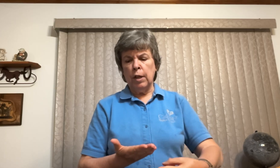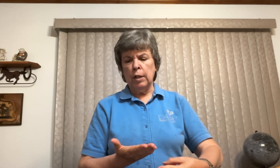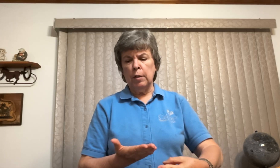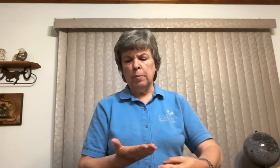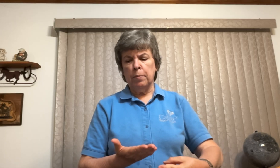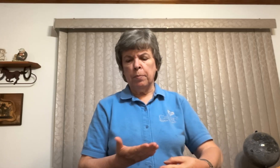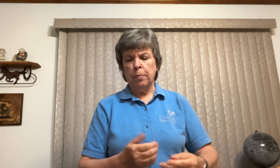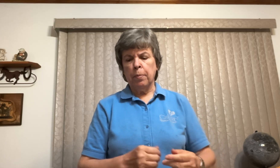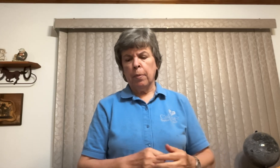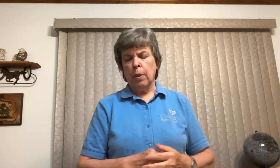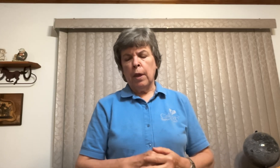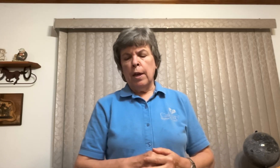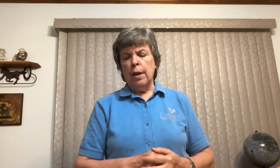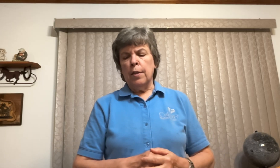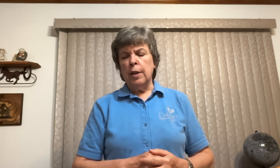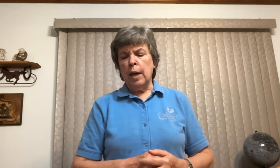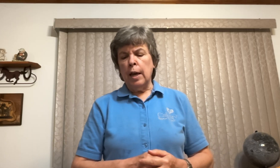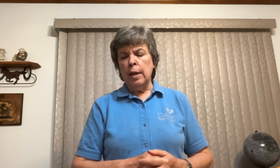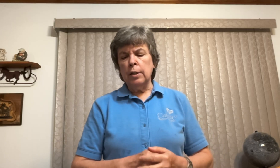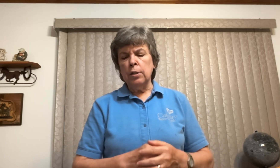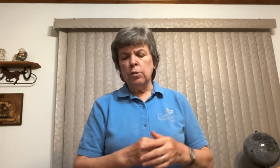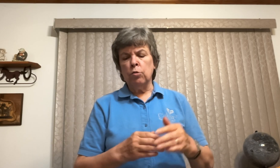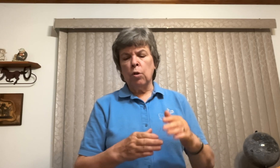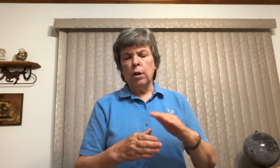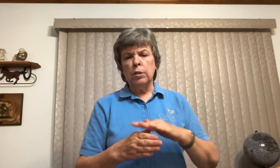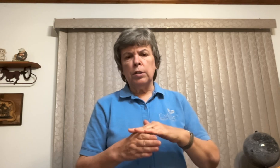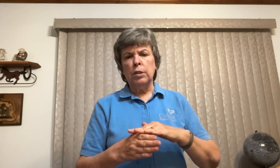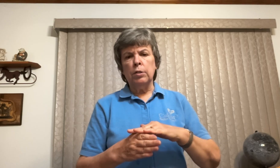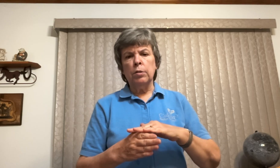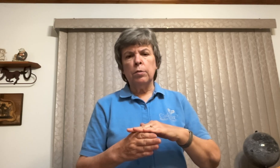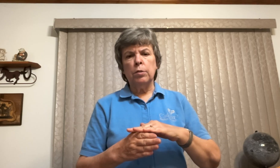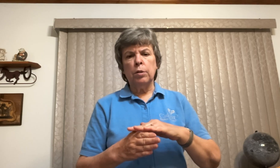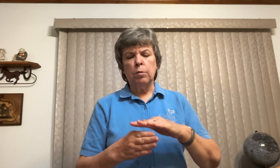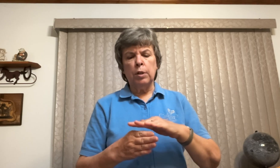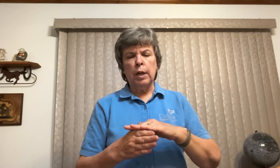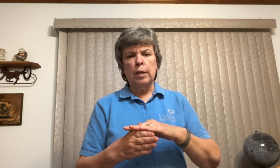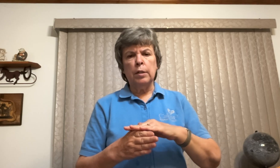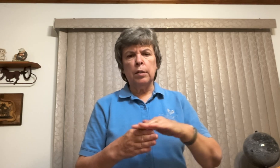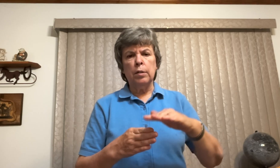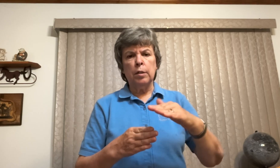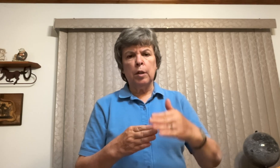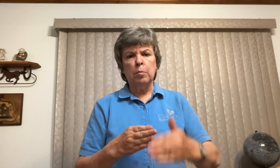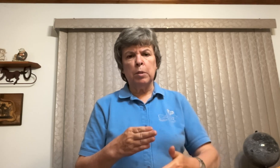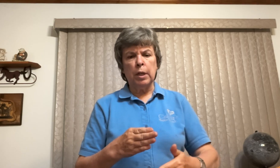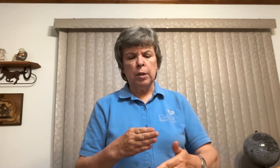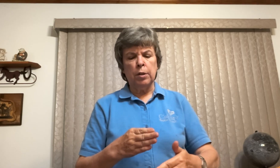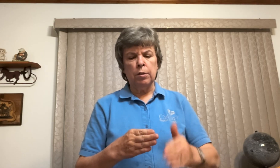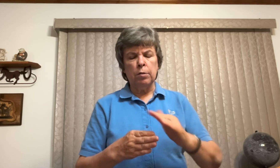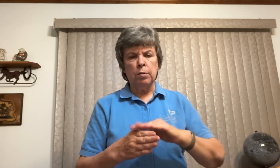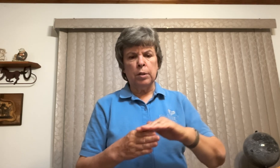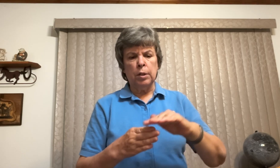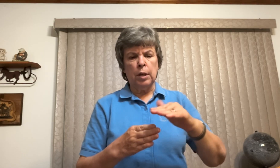Failing. The end draws near. So the end comes like here at the